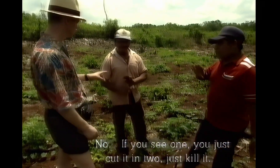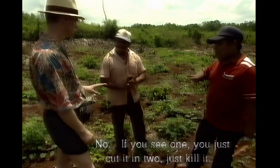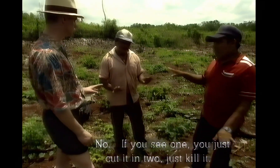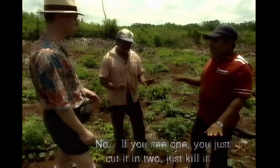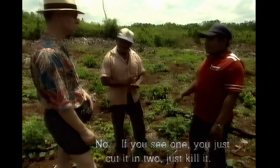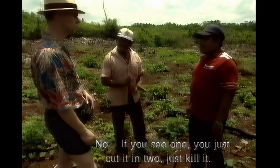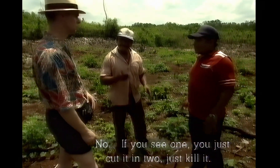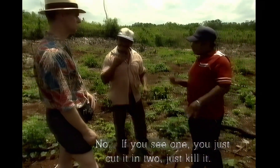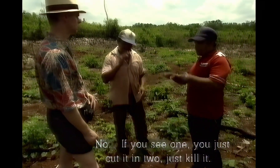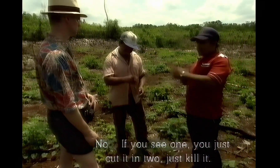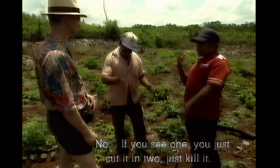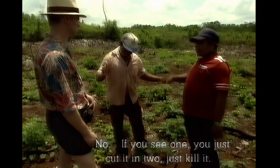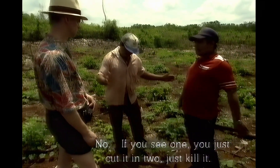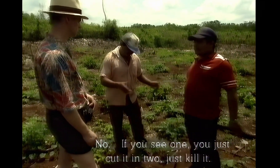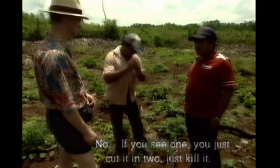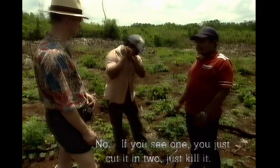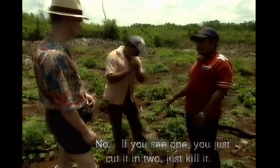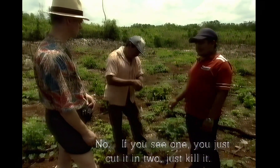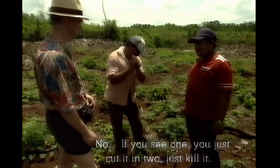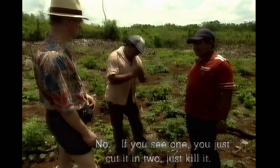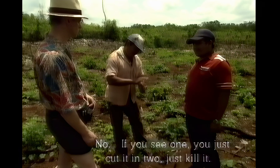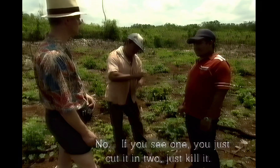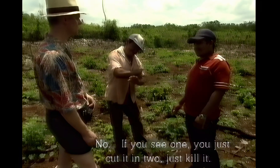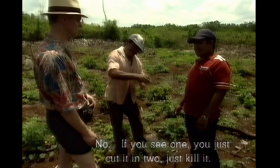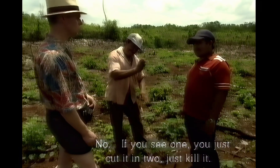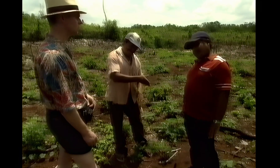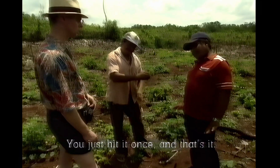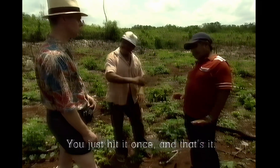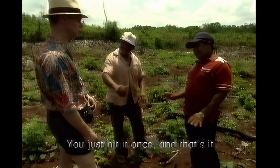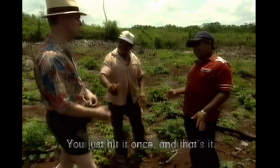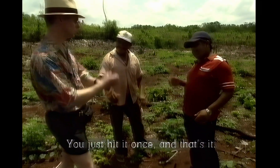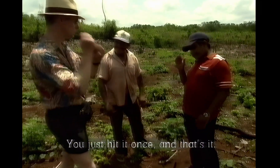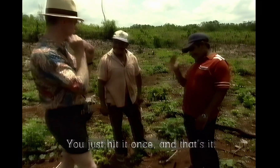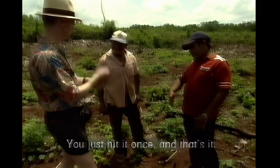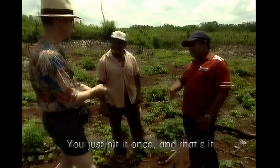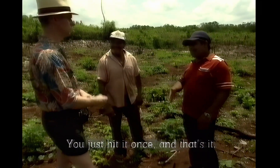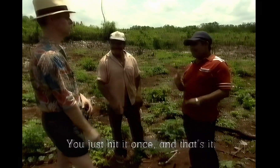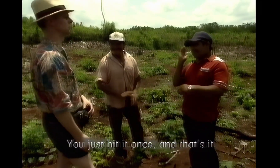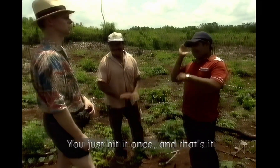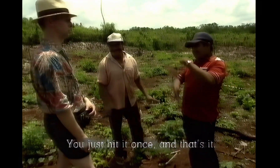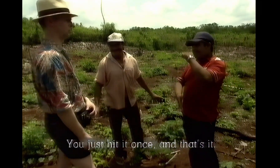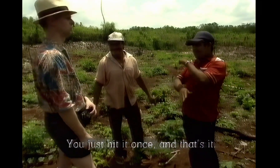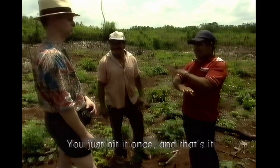one, you just cut it in two. Just kill it. So you just hit it once, and that's it. That's right.